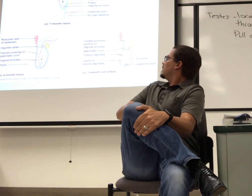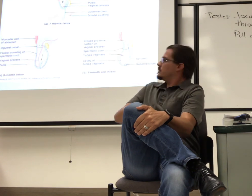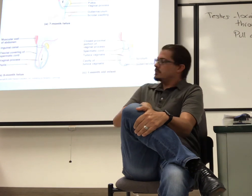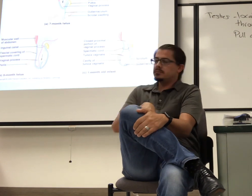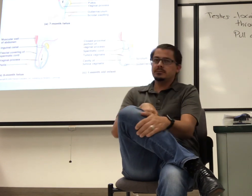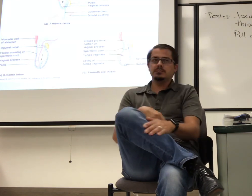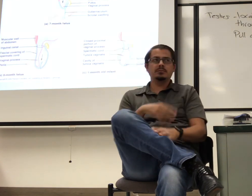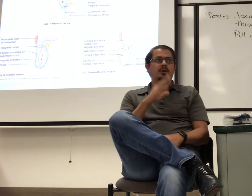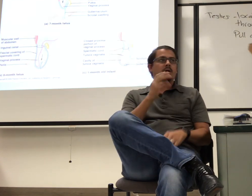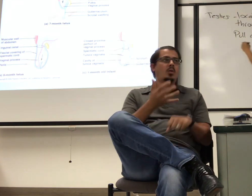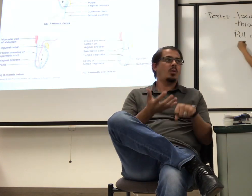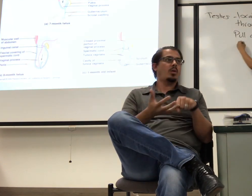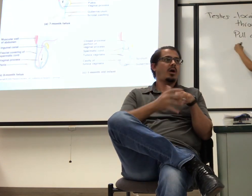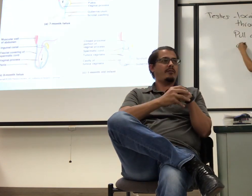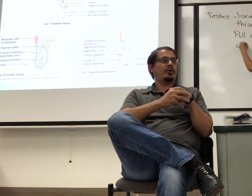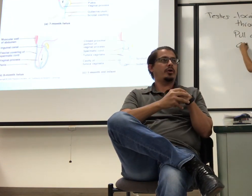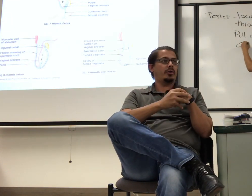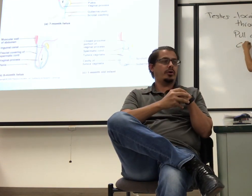covering